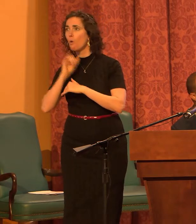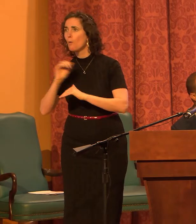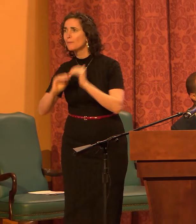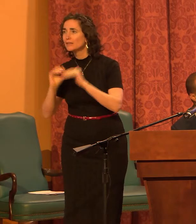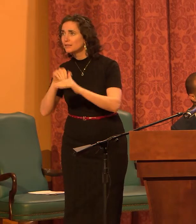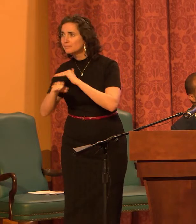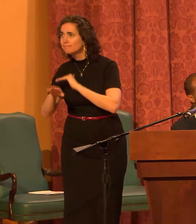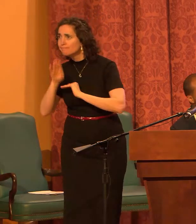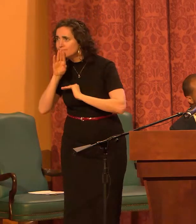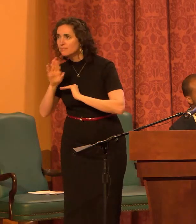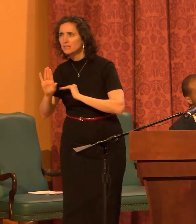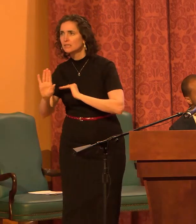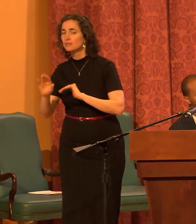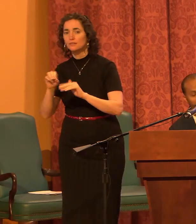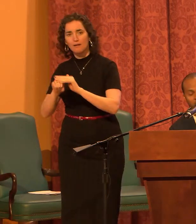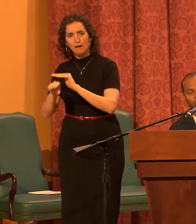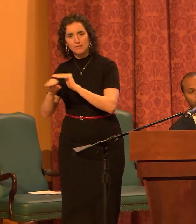buildings,